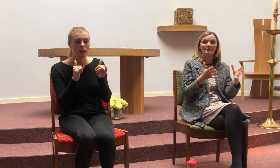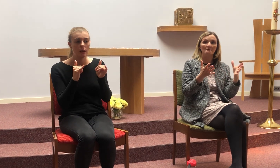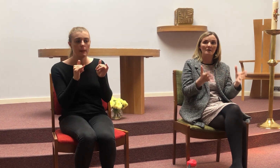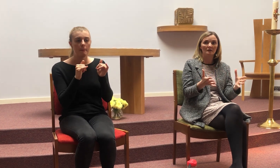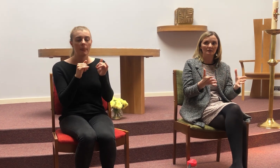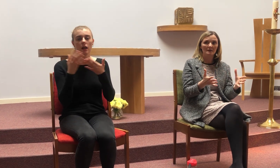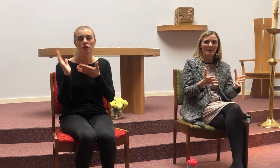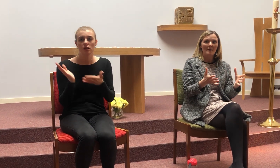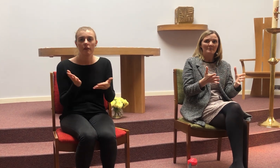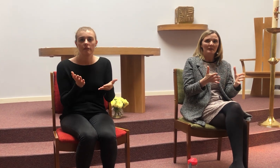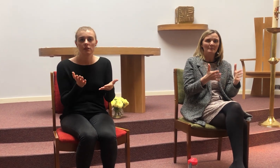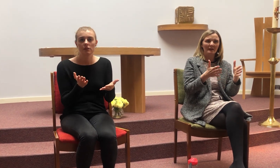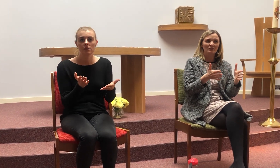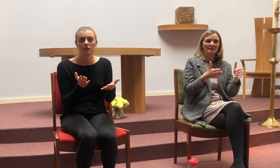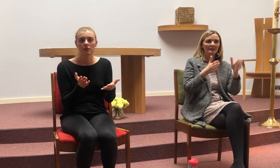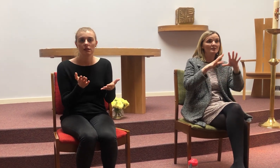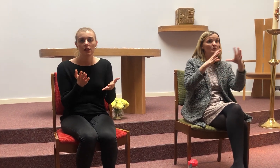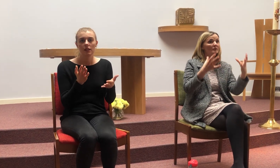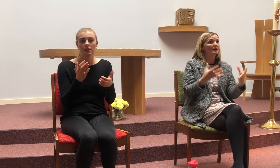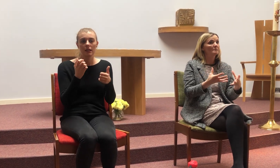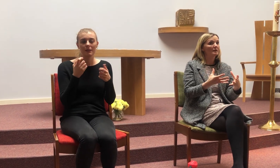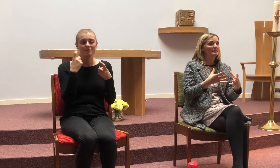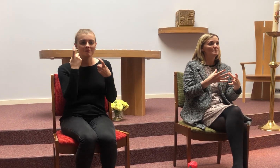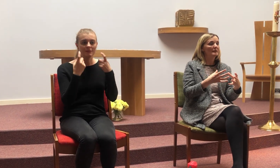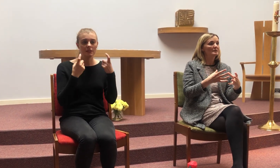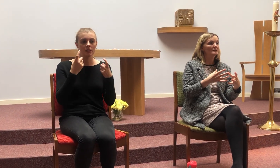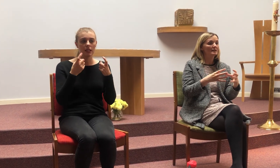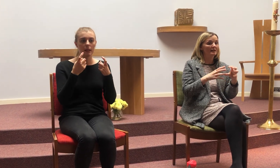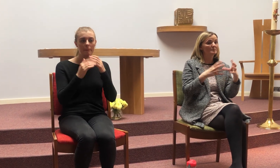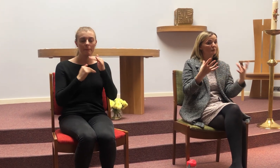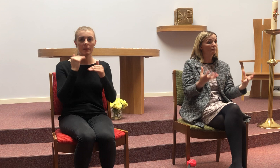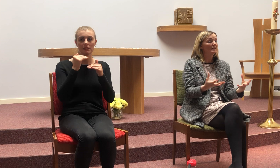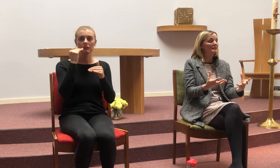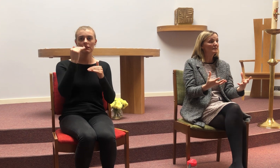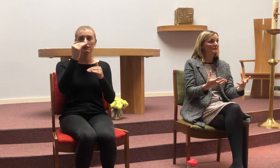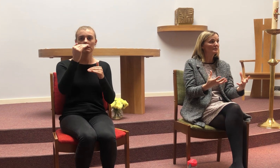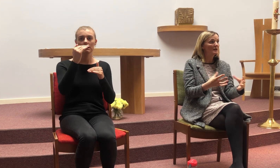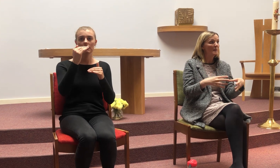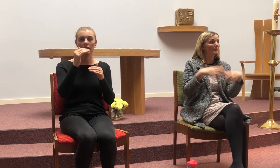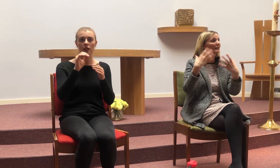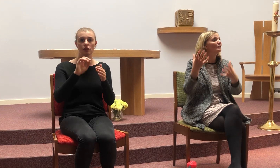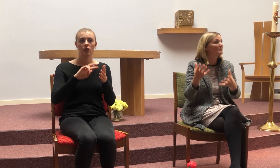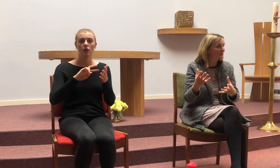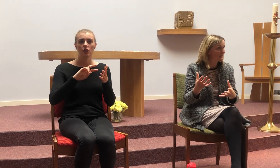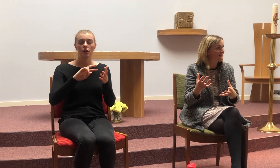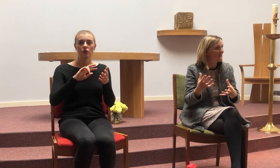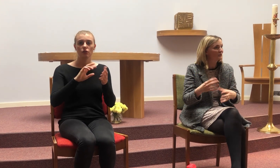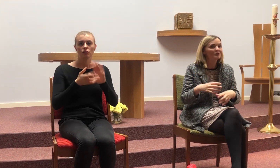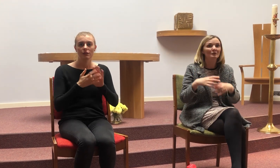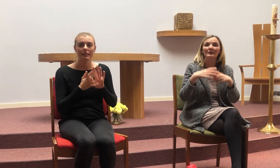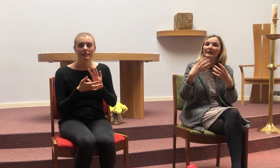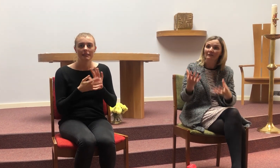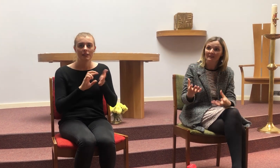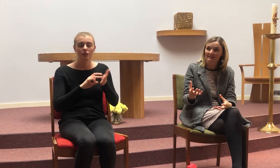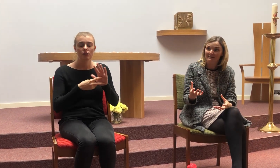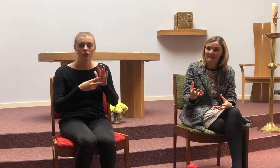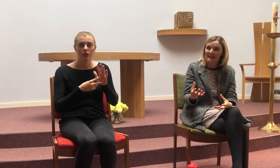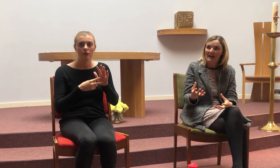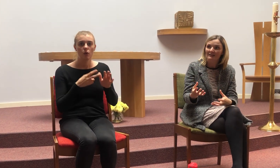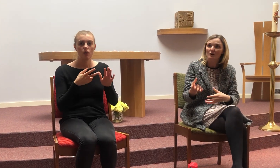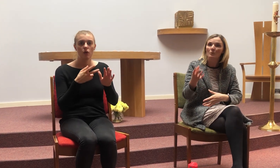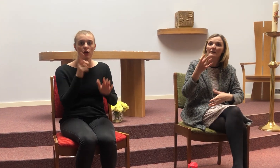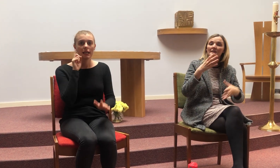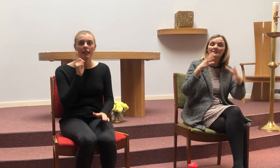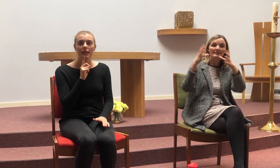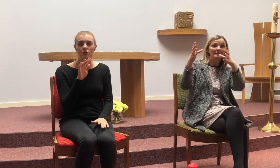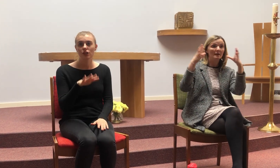social care model, but actually that social care model is based and has been created by hearing people to suit hearing kids.